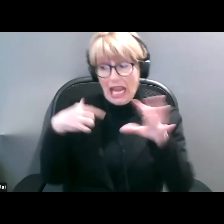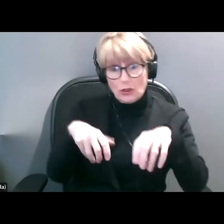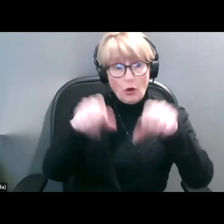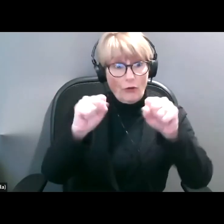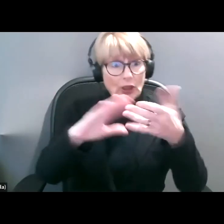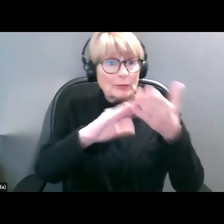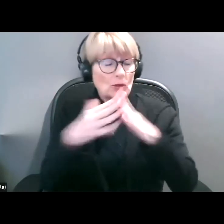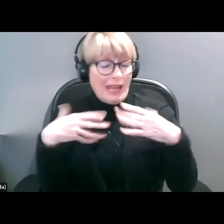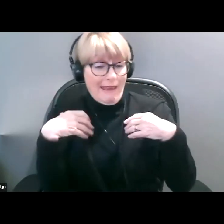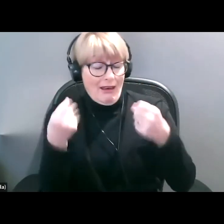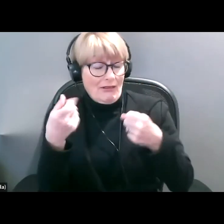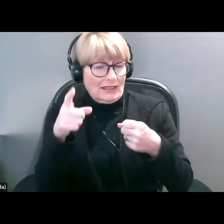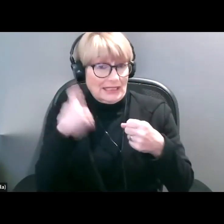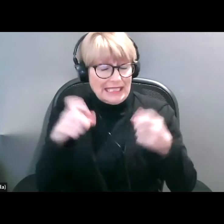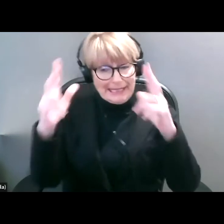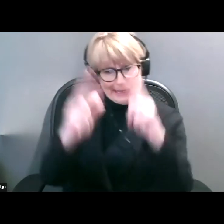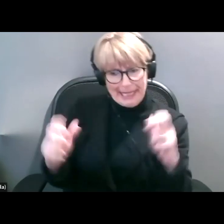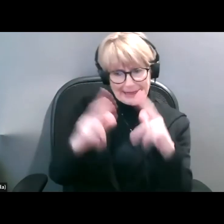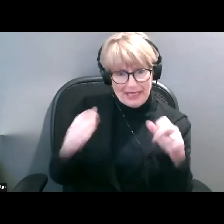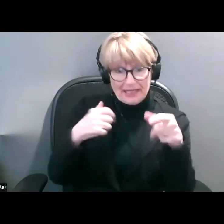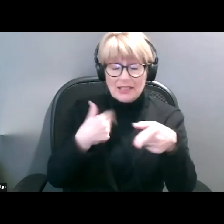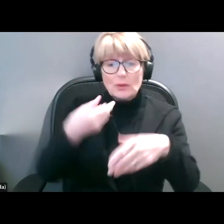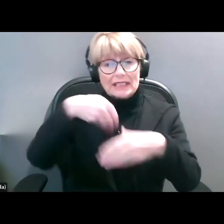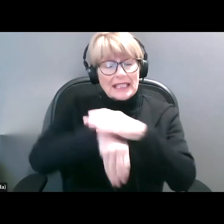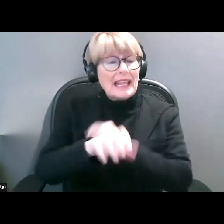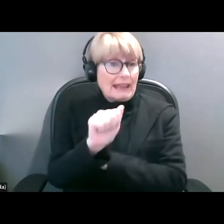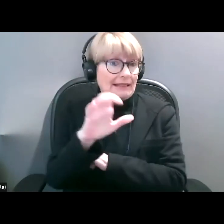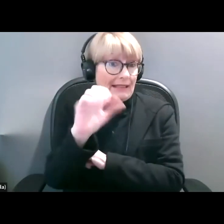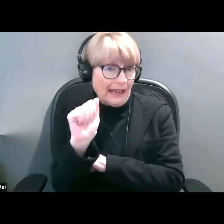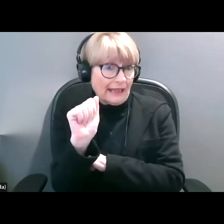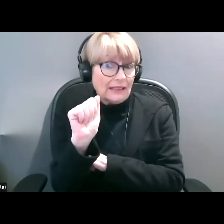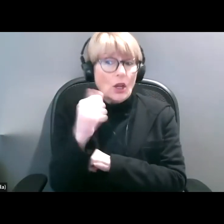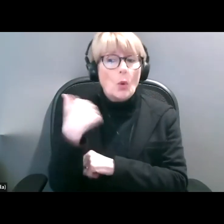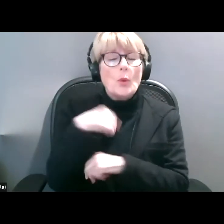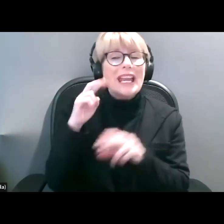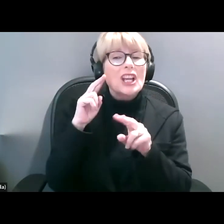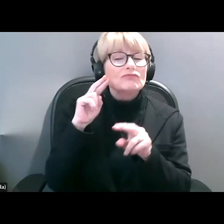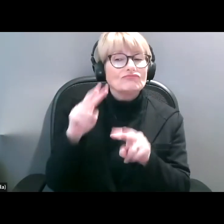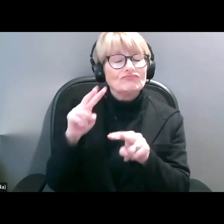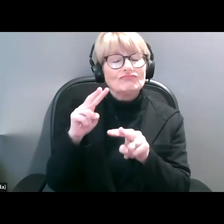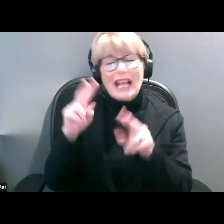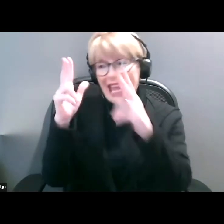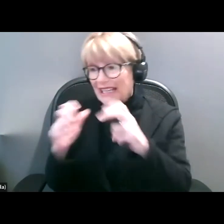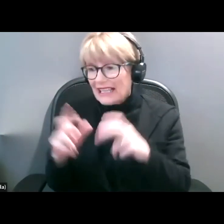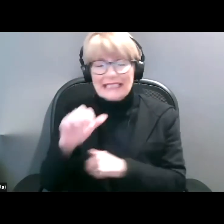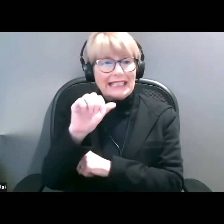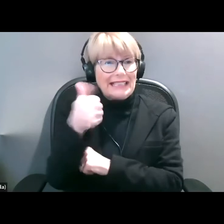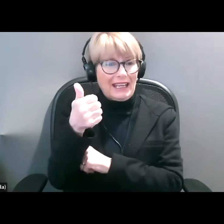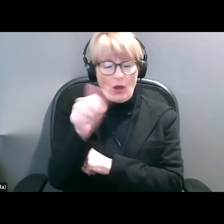under the Affordable Care Act to really look at the communities. And we looked at 10 West Side communities, an area of